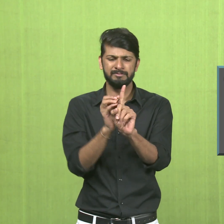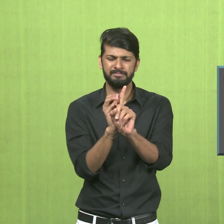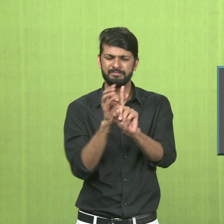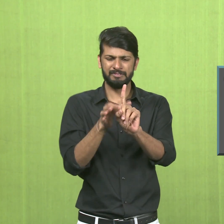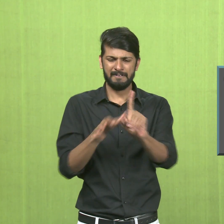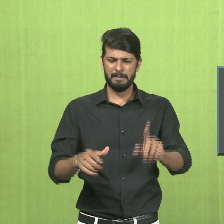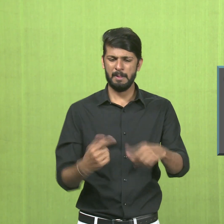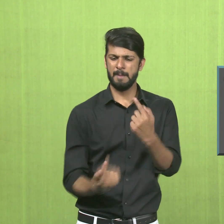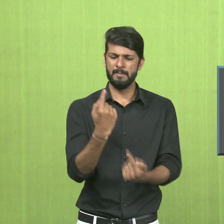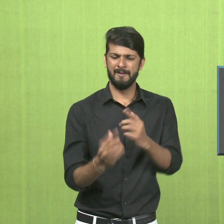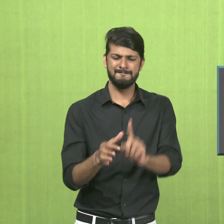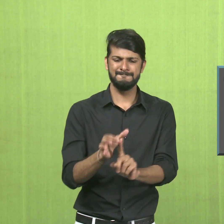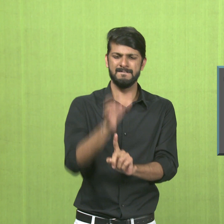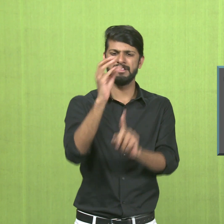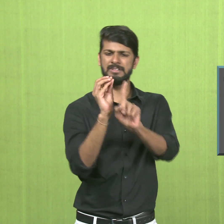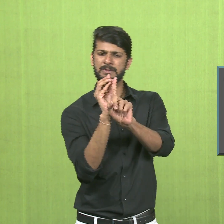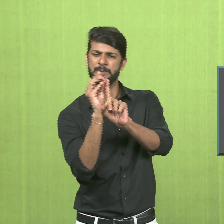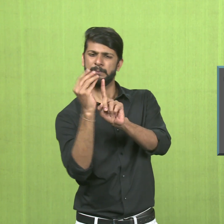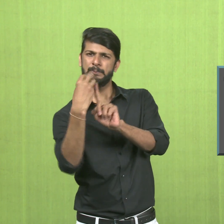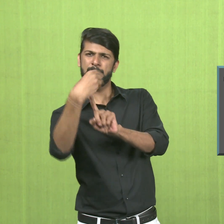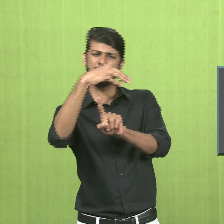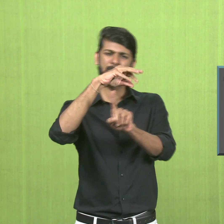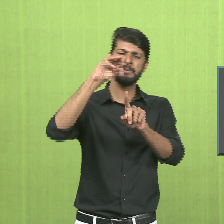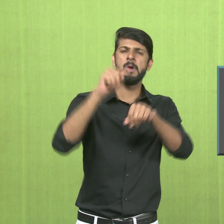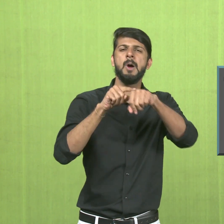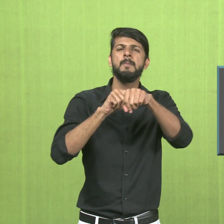the sorghum head is burnt,